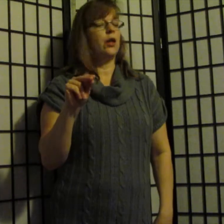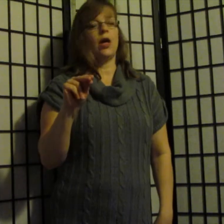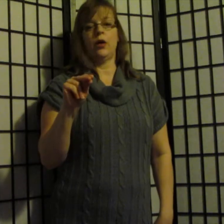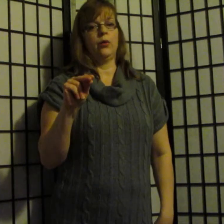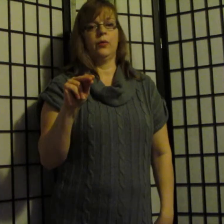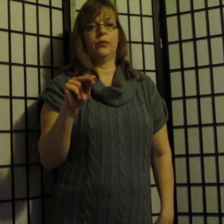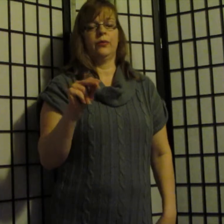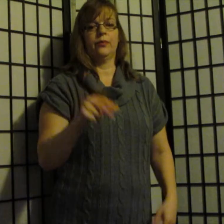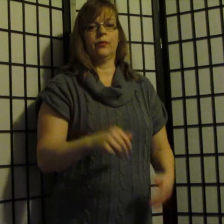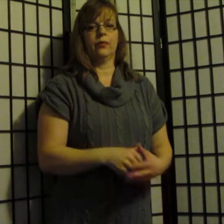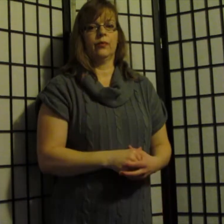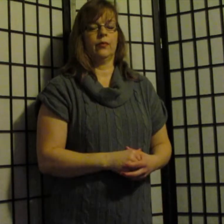No.